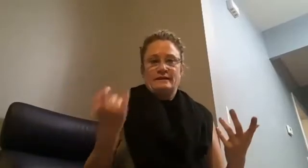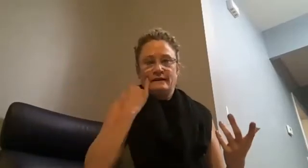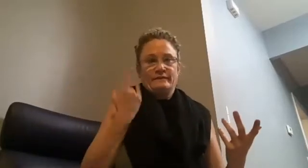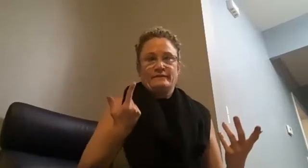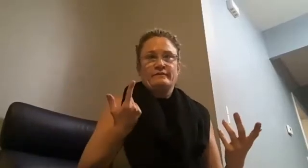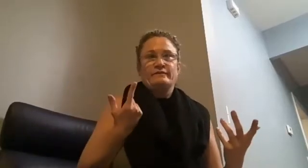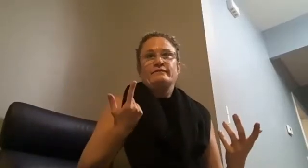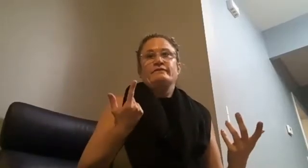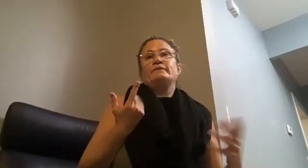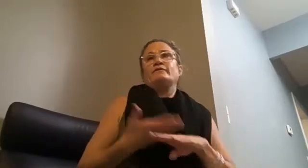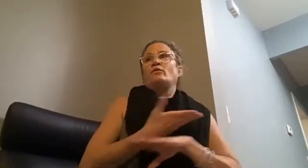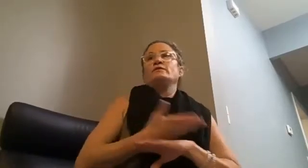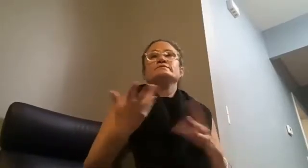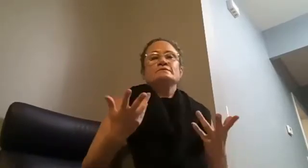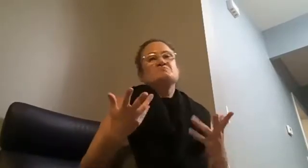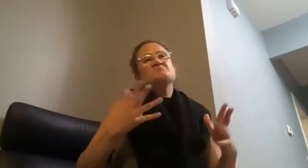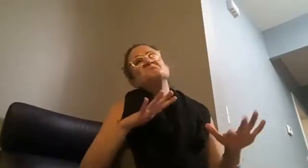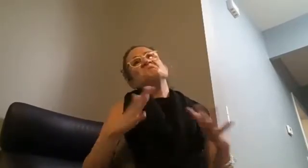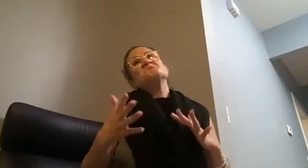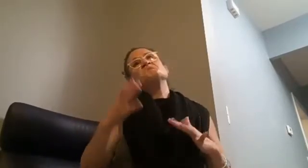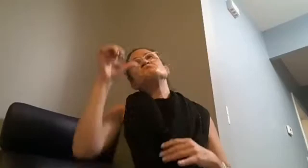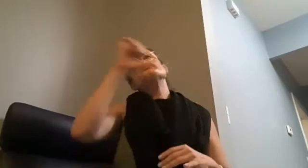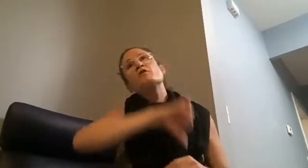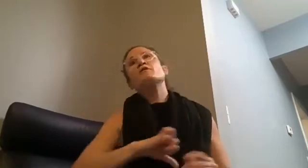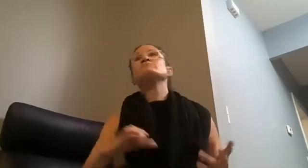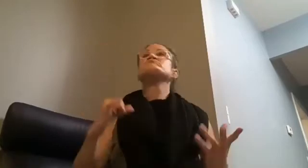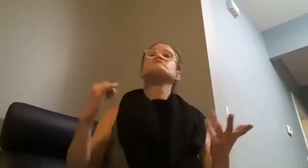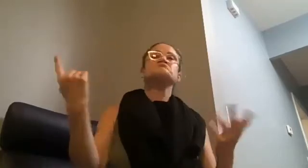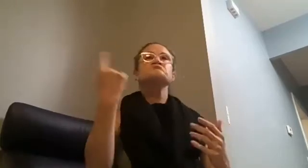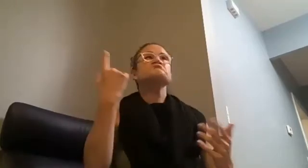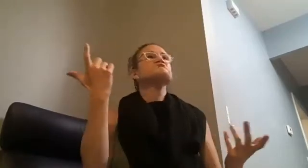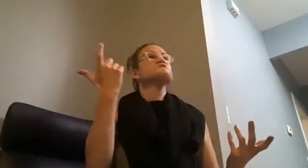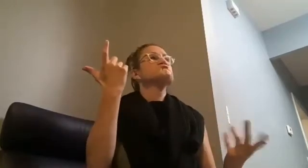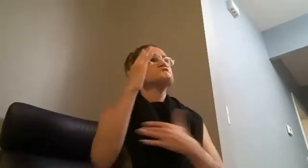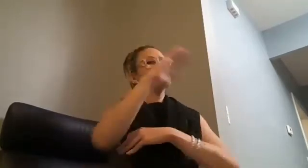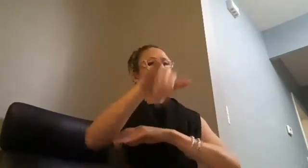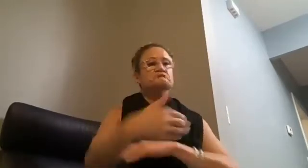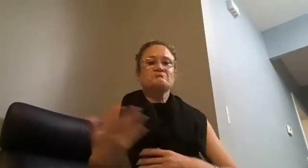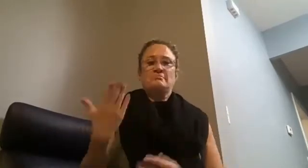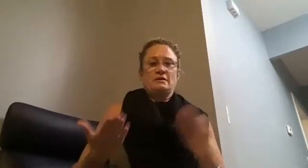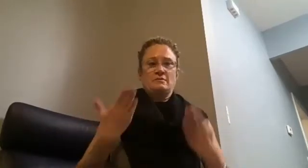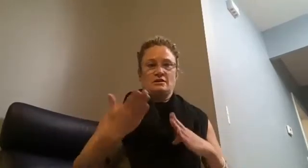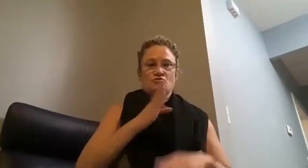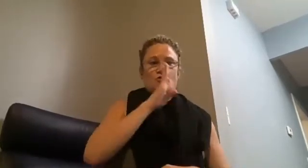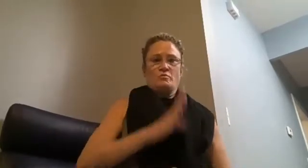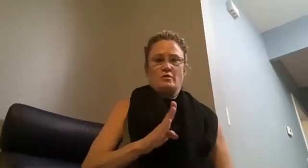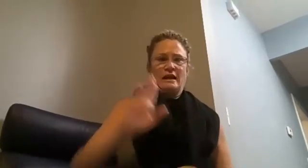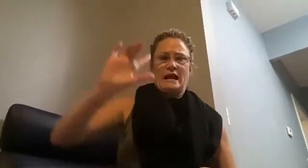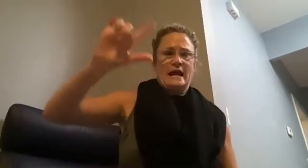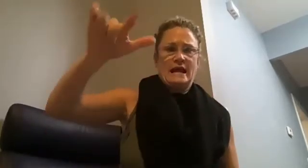kind of being contentedly drunk all the time, I probably would have gotten sober at a much later age. But at the age